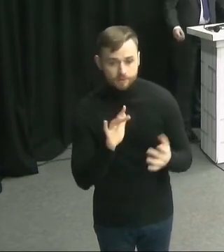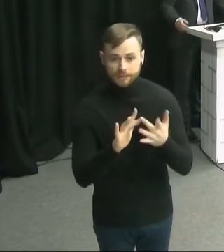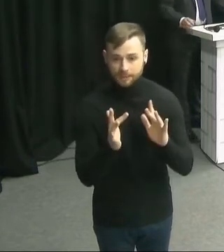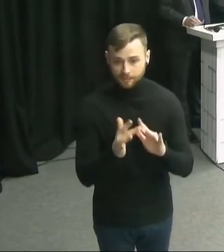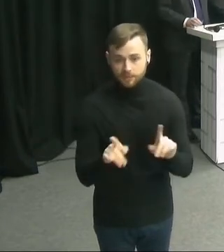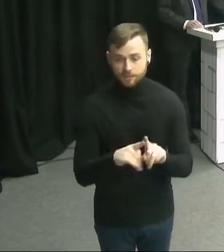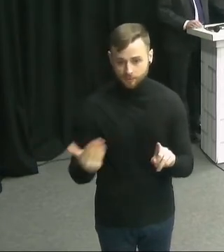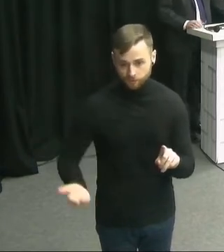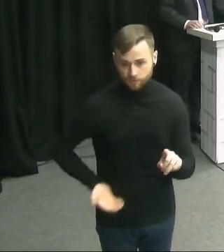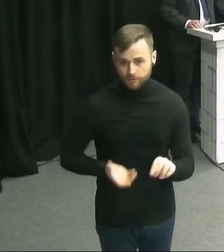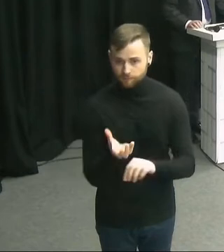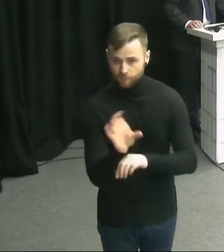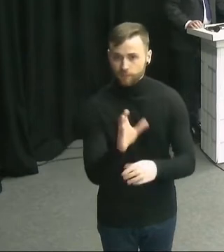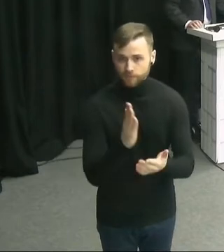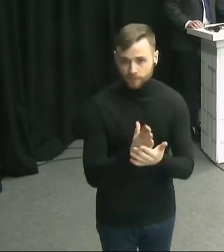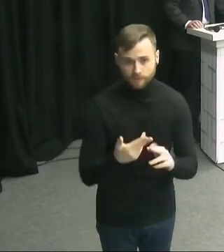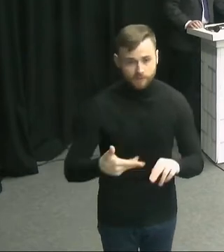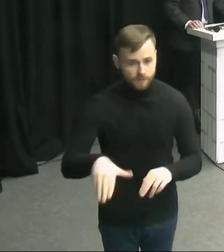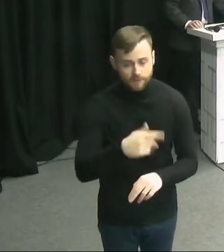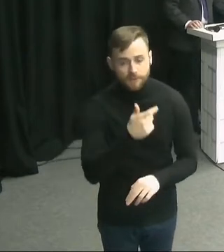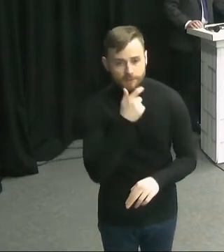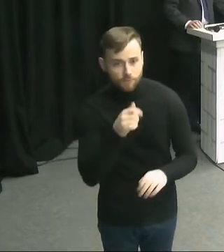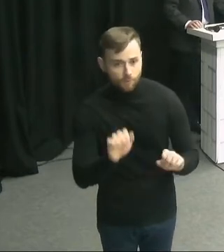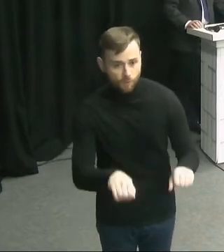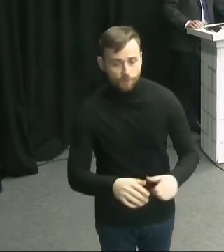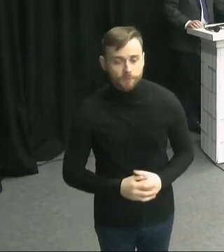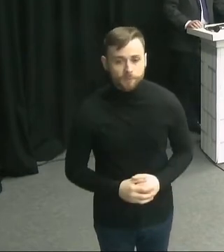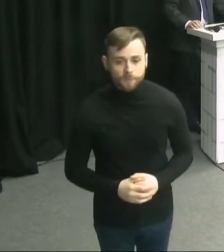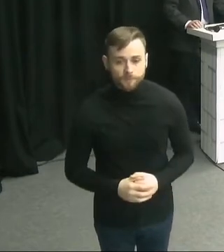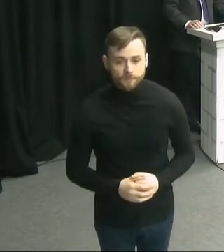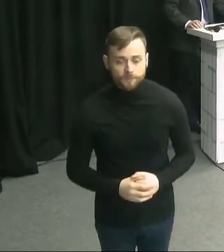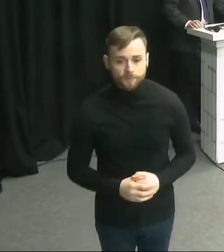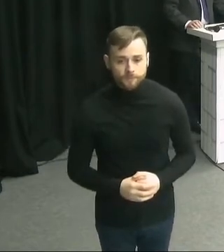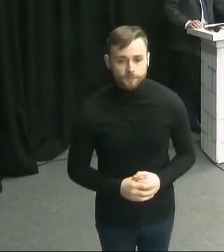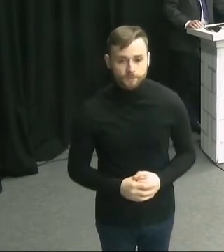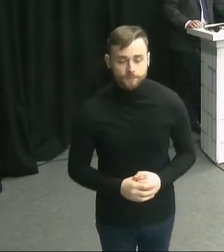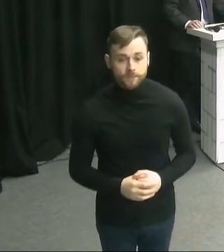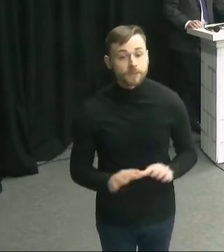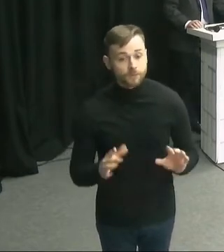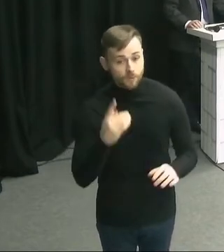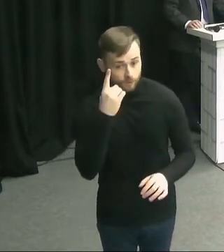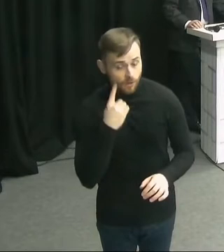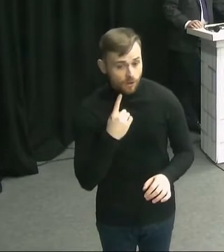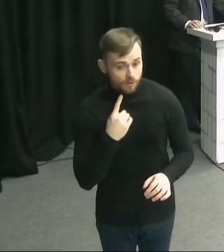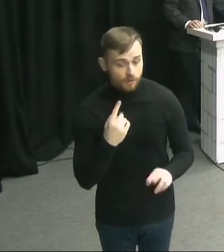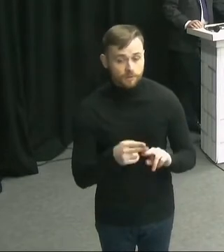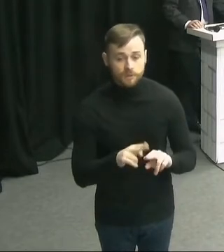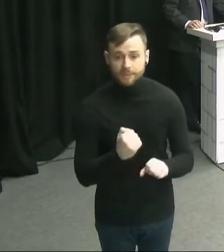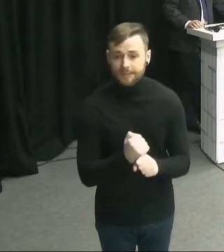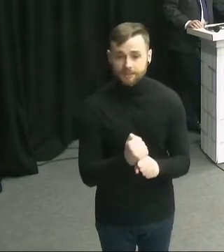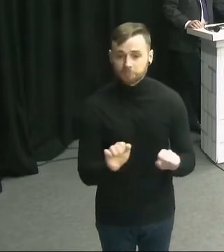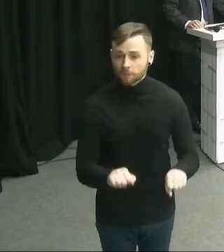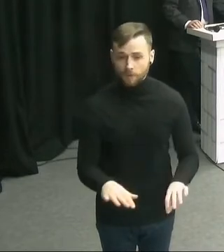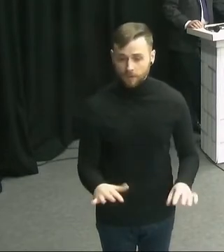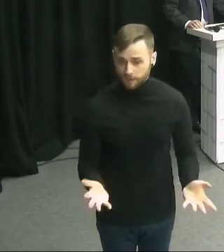ask questions. This session is also broadcasted live, so everybody can ask questions, and there will be a chance for the candidates